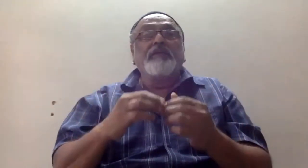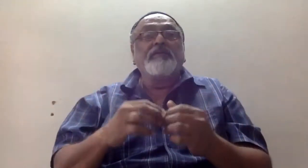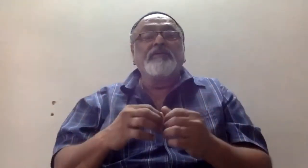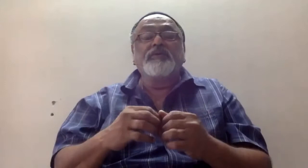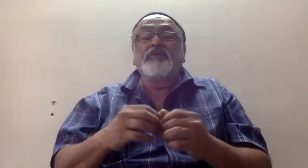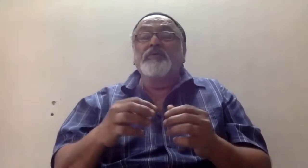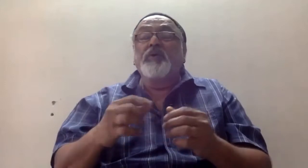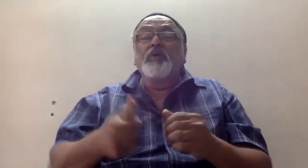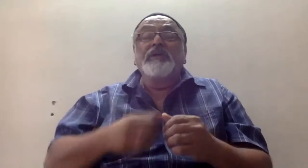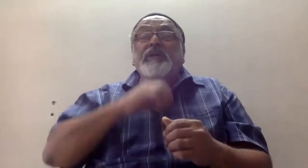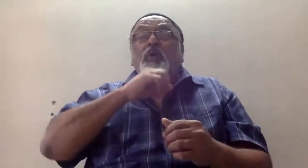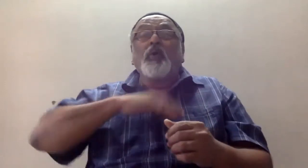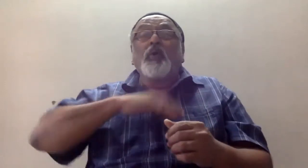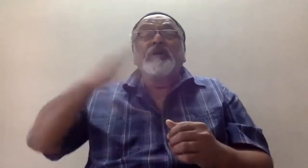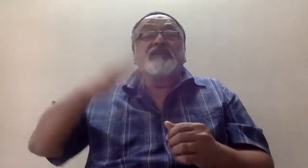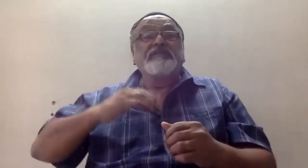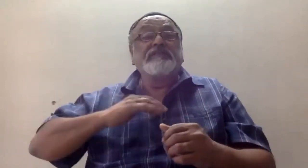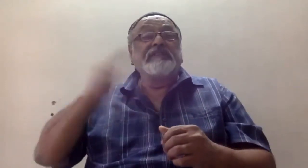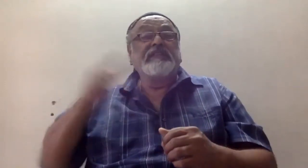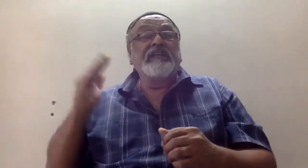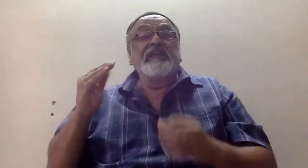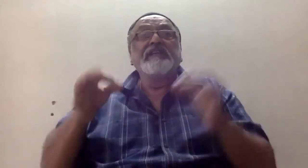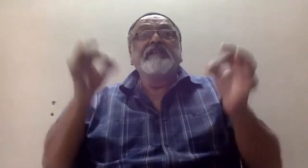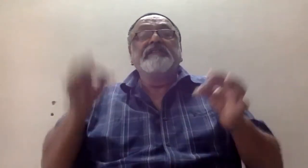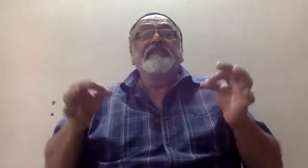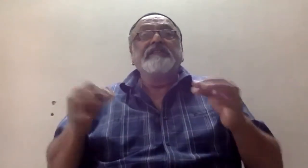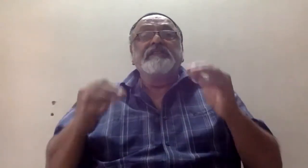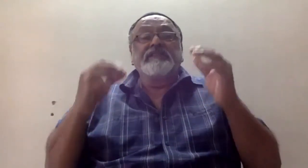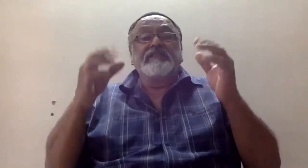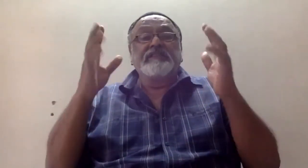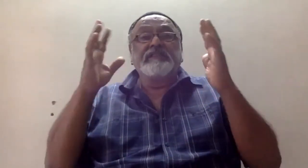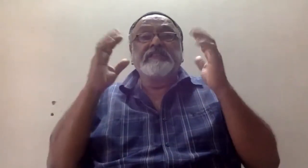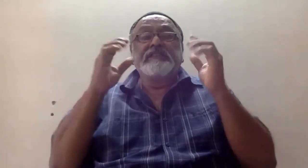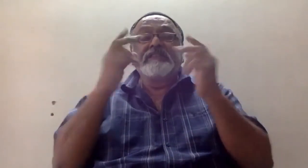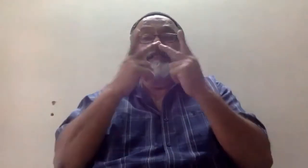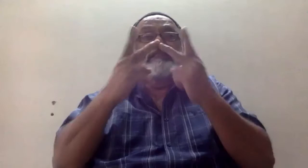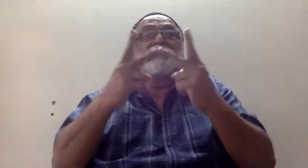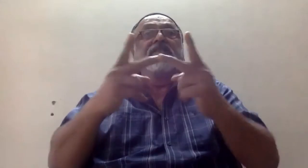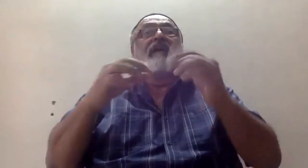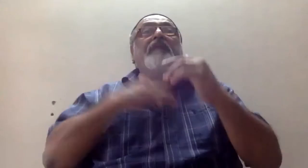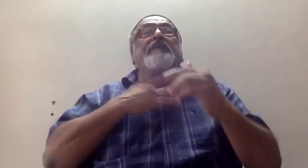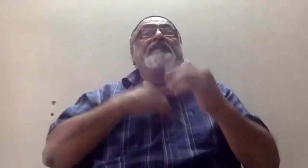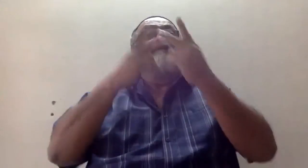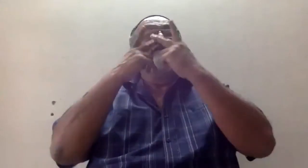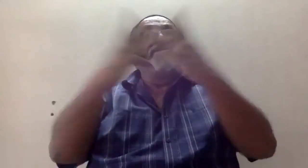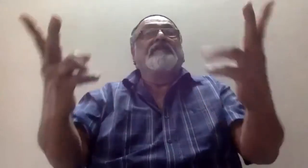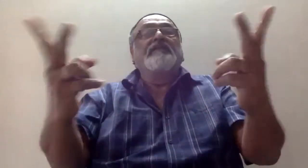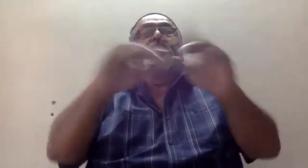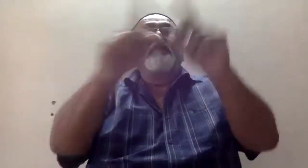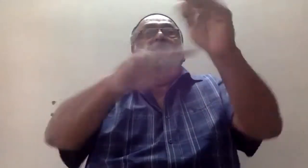they were so adept to seeing the people in front, and suddenly the